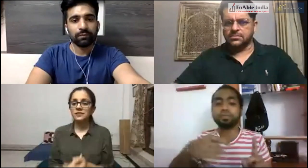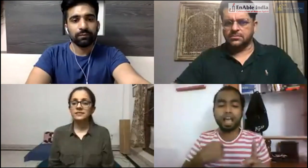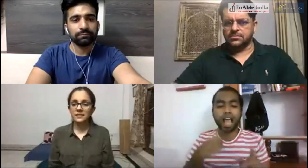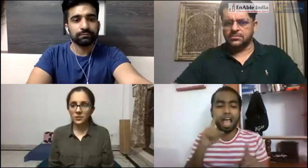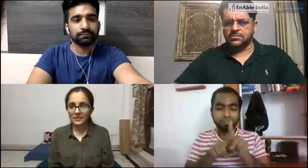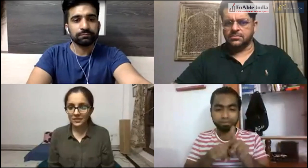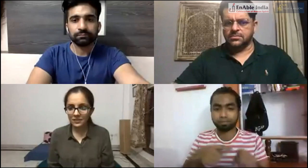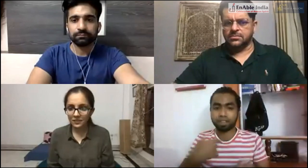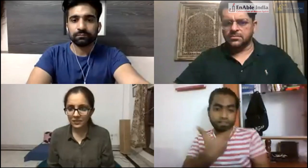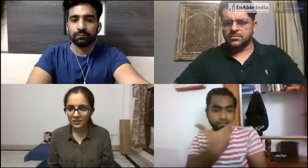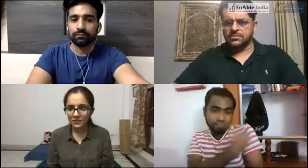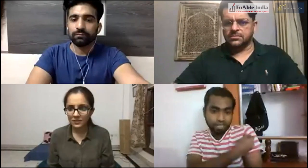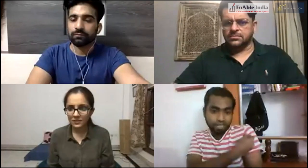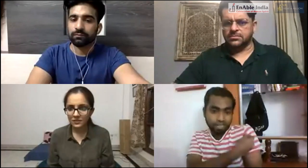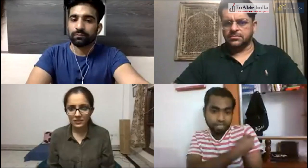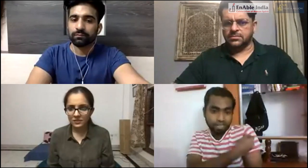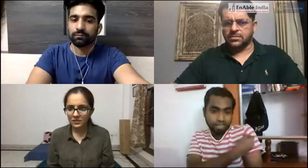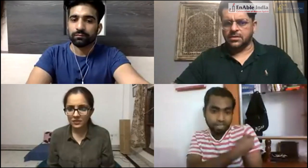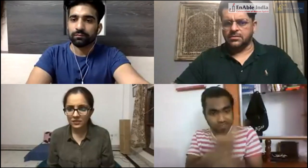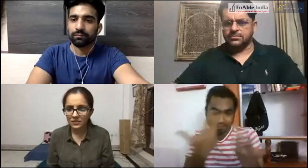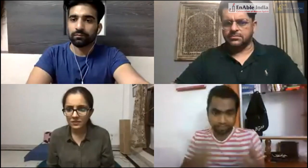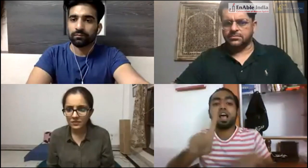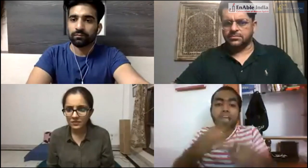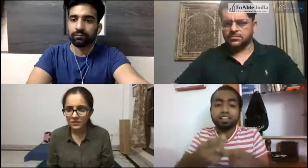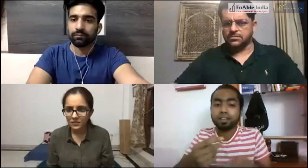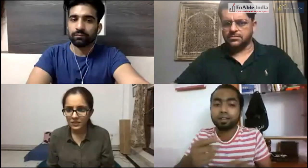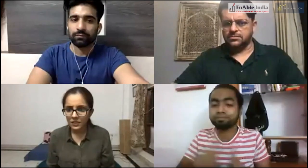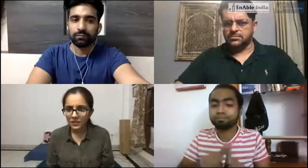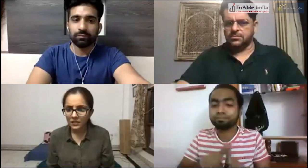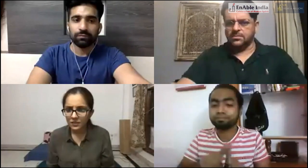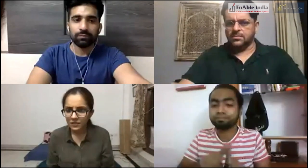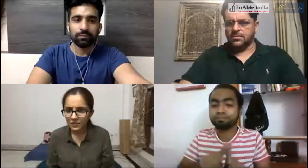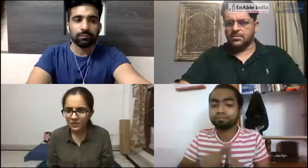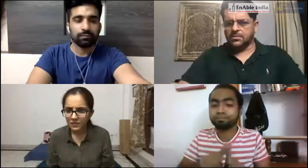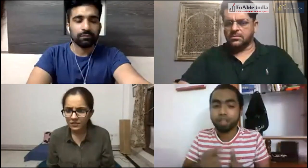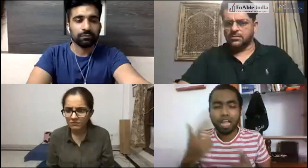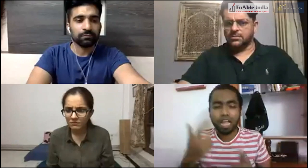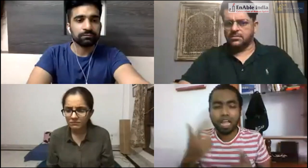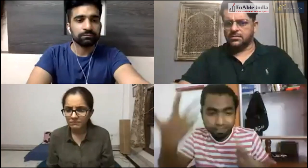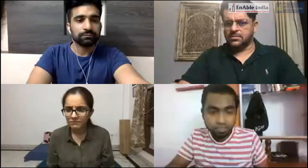Okay. Second question.